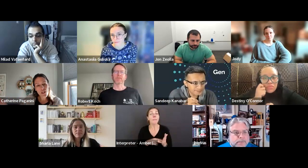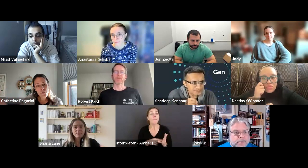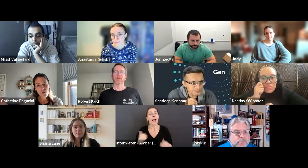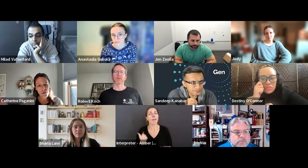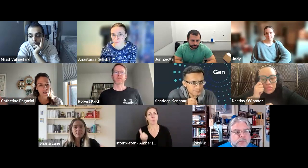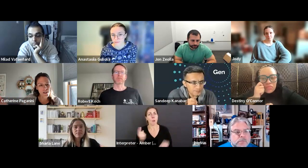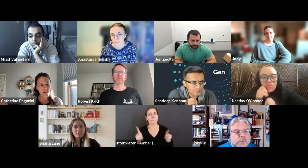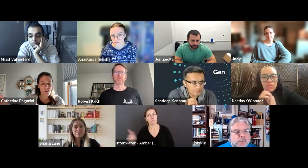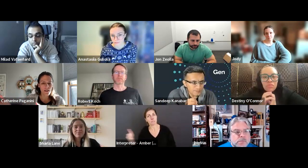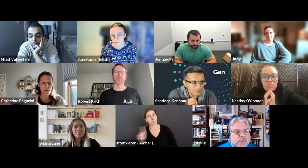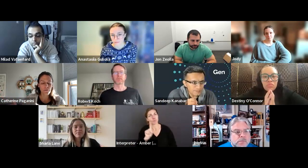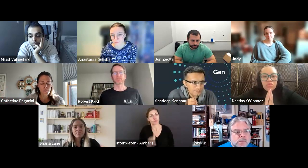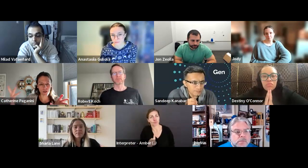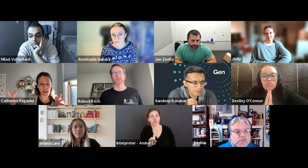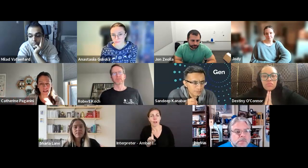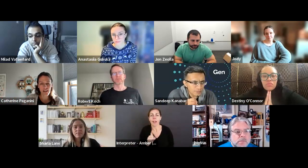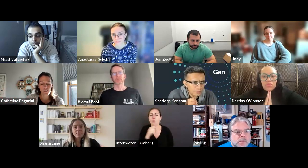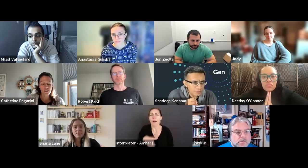have like little shifts, you know. I think